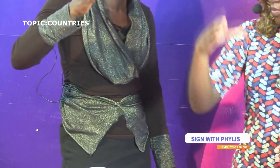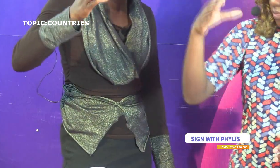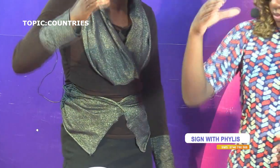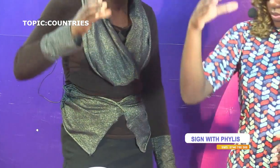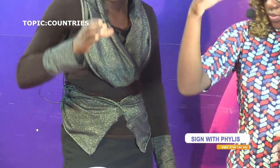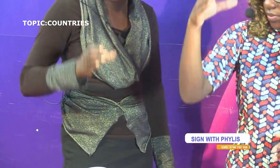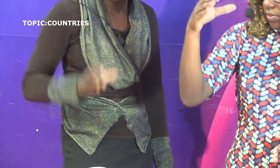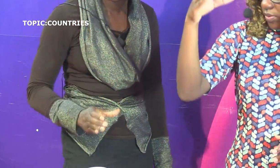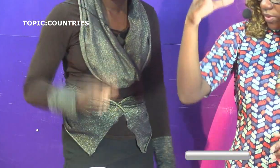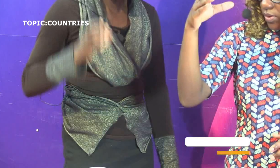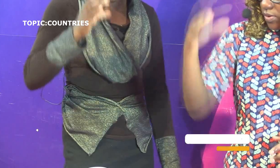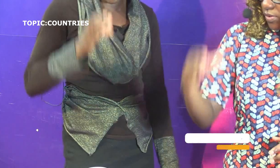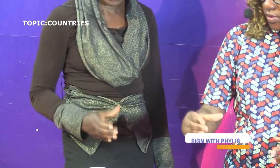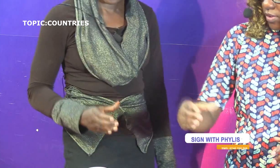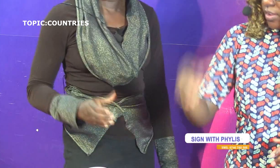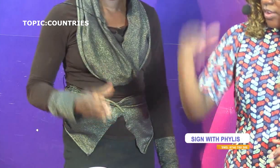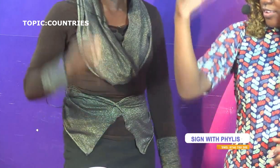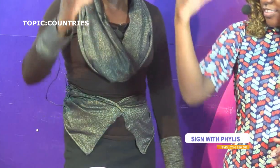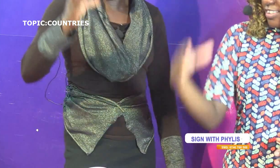like this. So Chile. Chile.